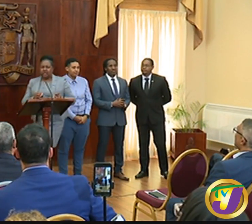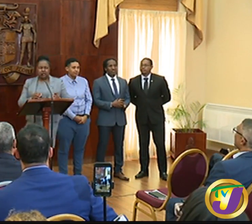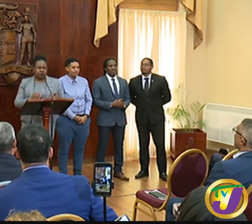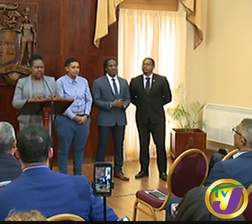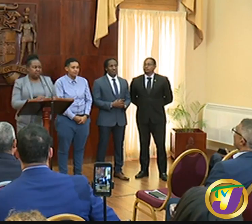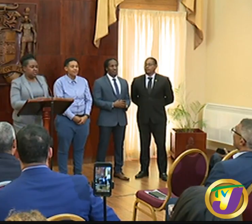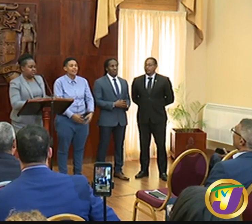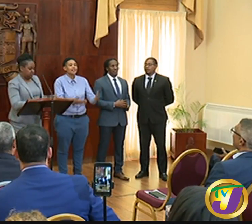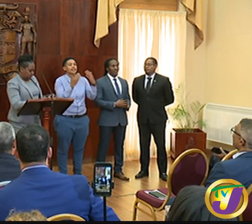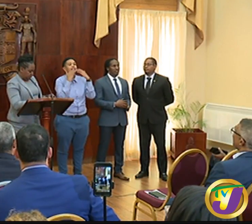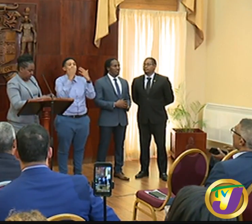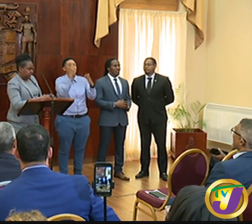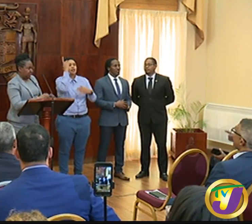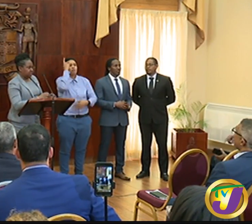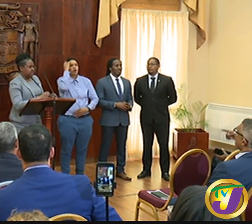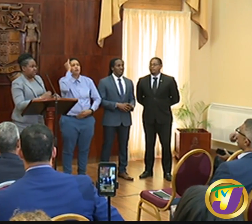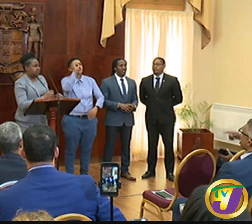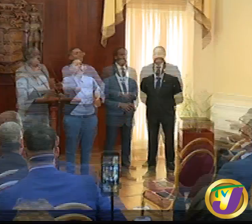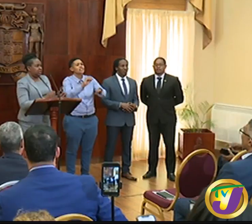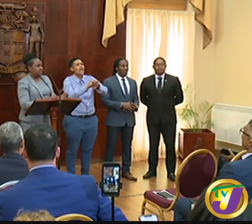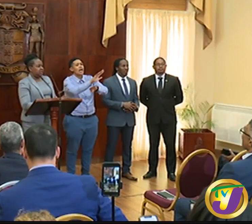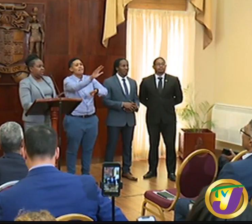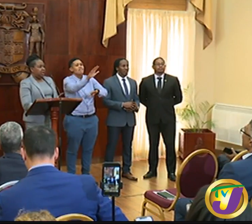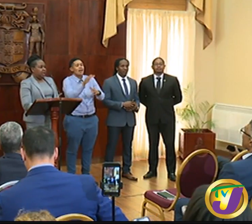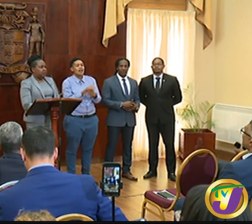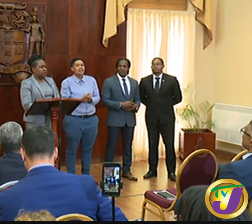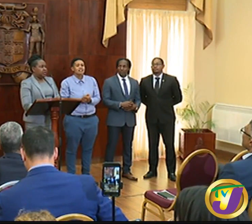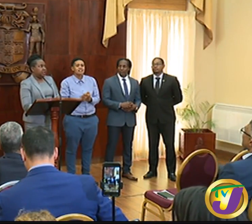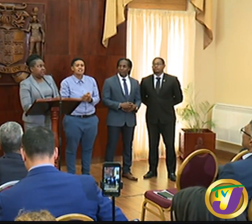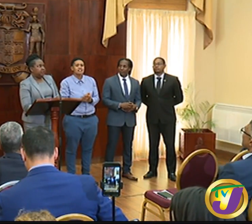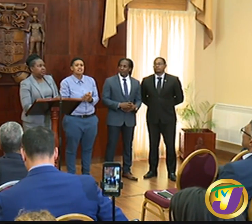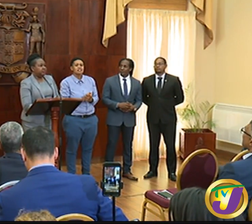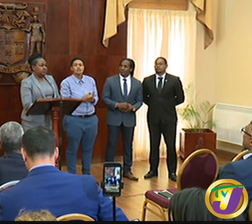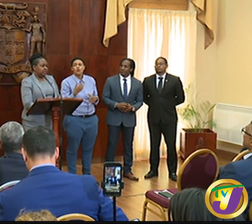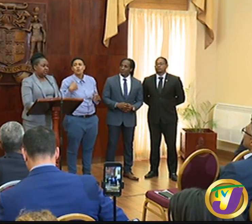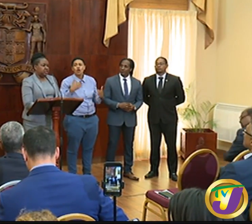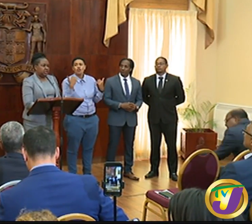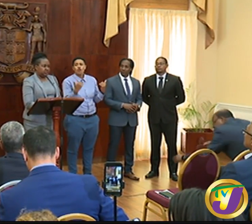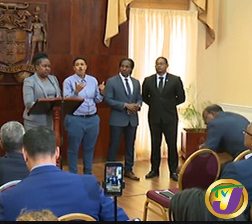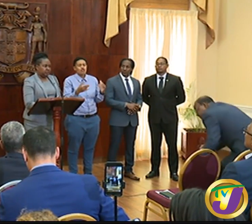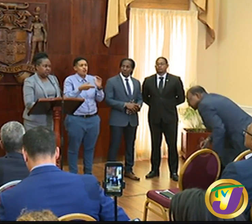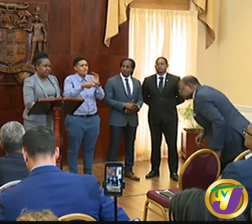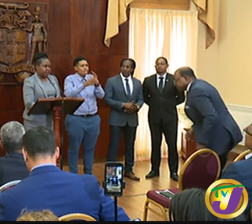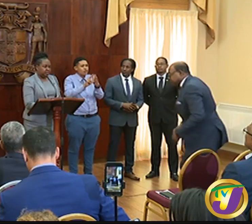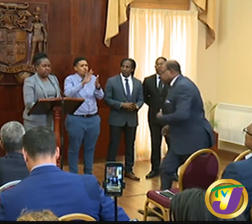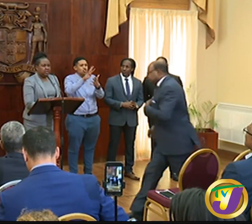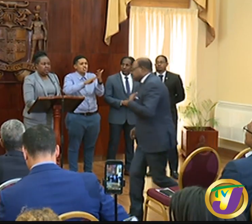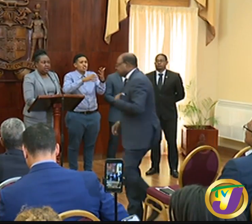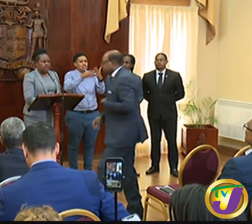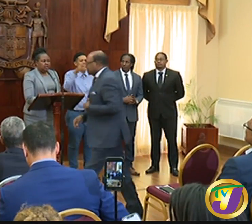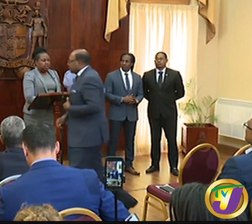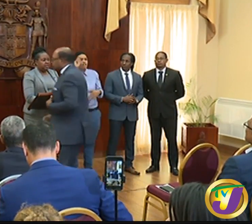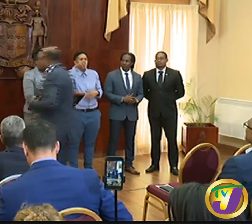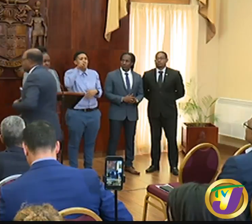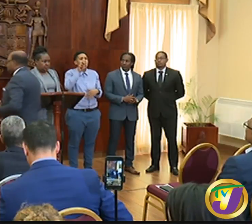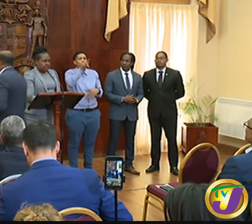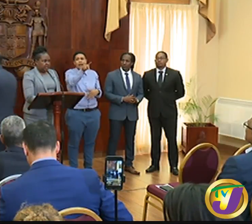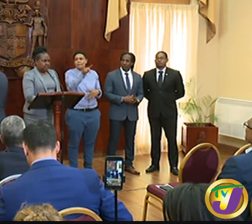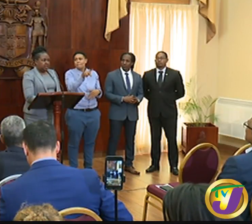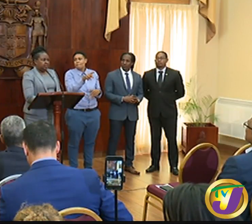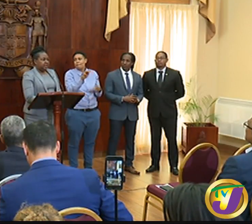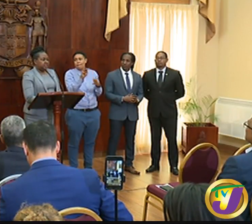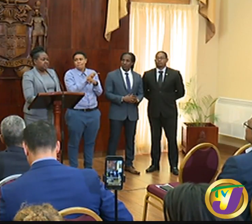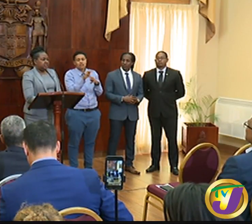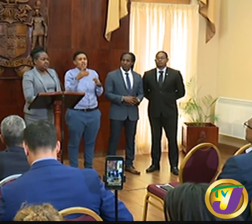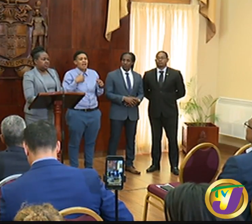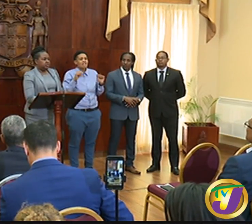Okay, thank you, Prime Minister. Just to advise that we are currently reviewing the schedule for PEP. The ministry has